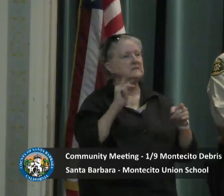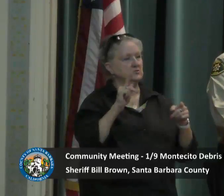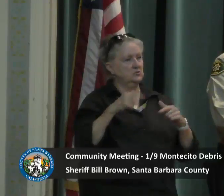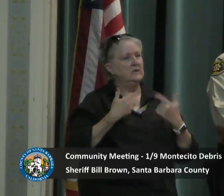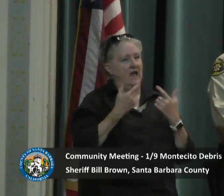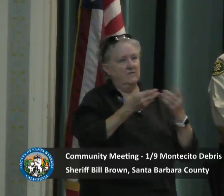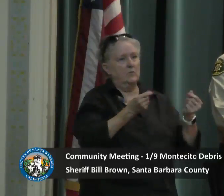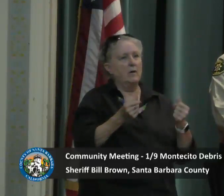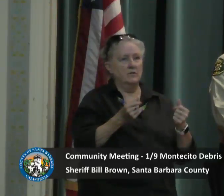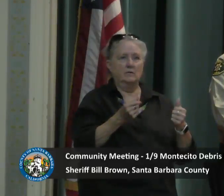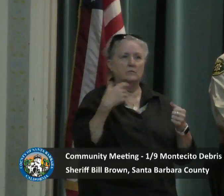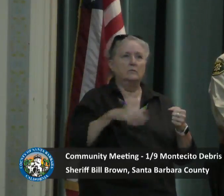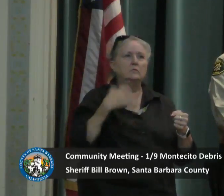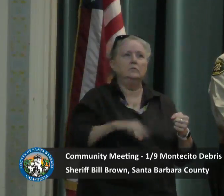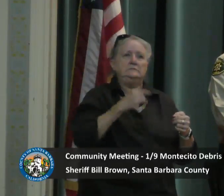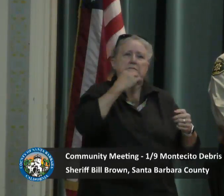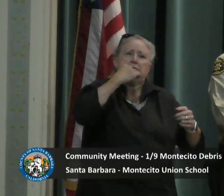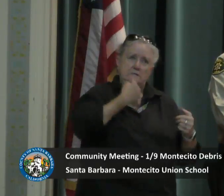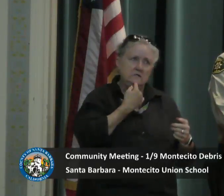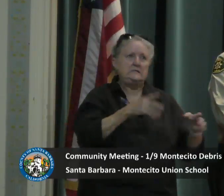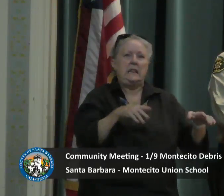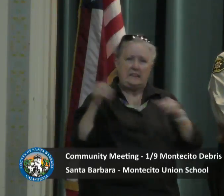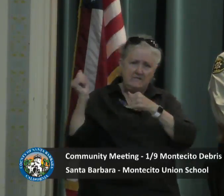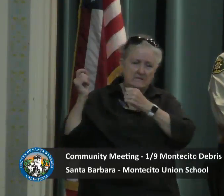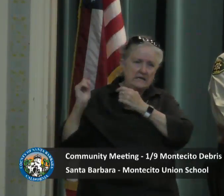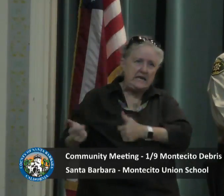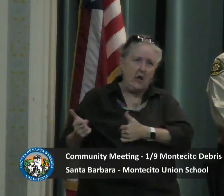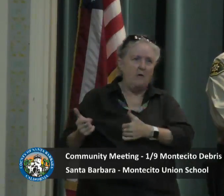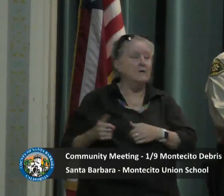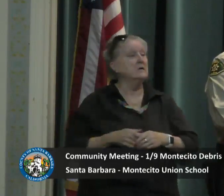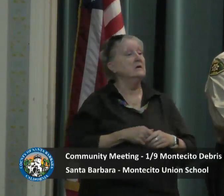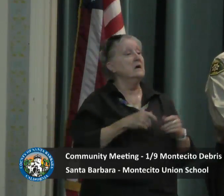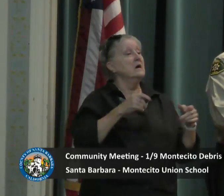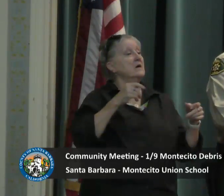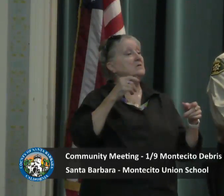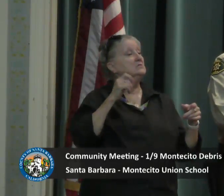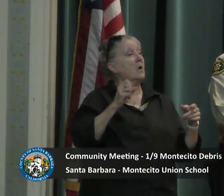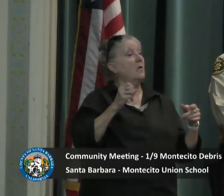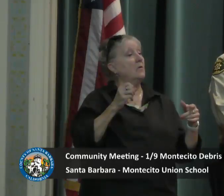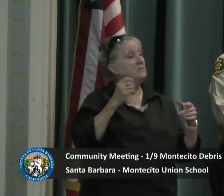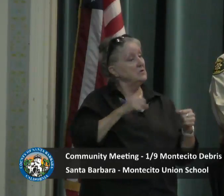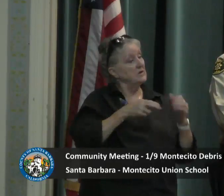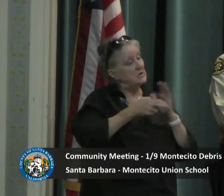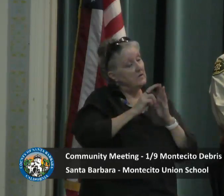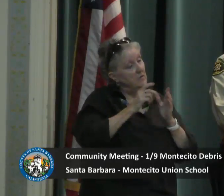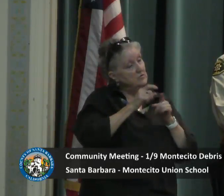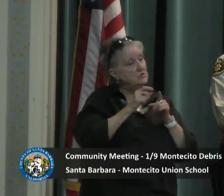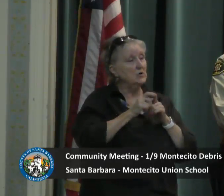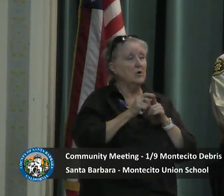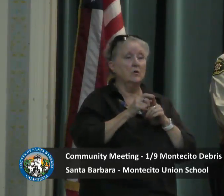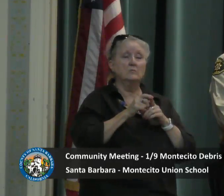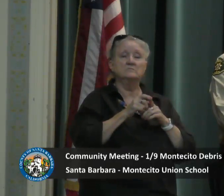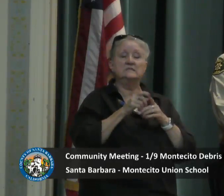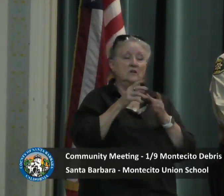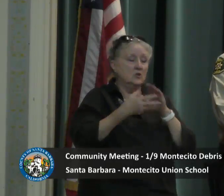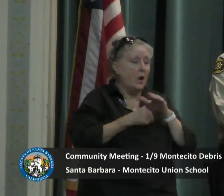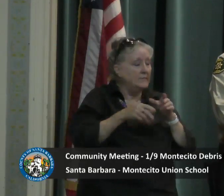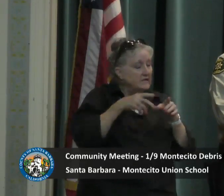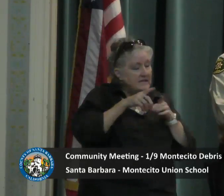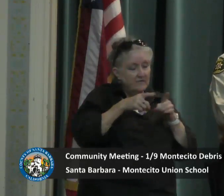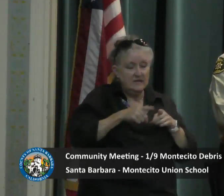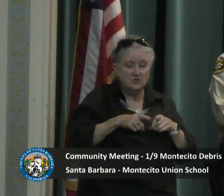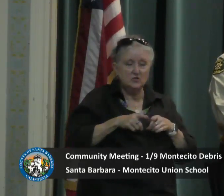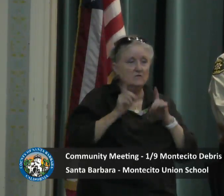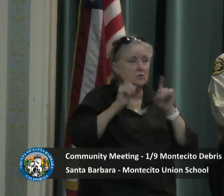are instructed to leave. And you can review those terms and you can get a copy of those definitions by going to